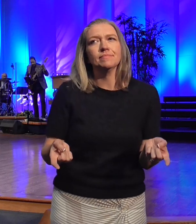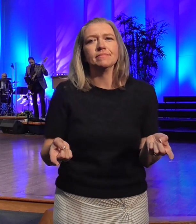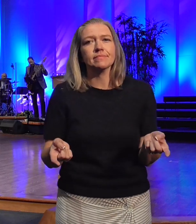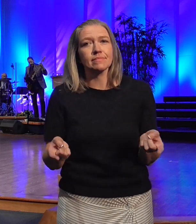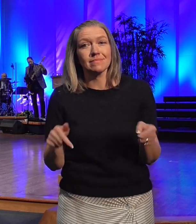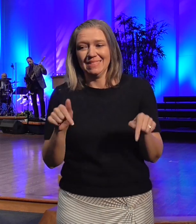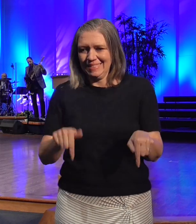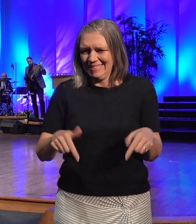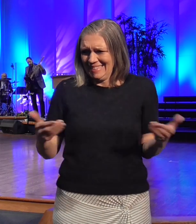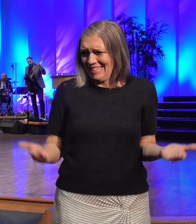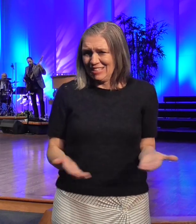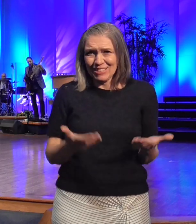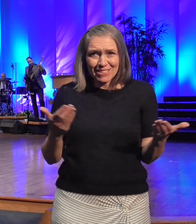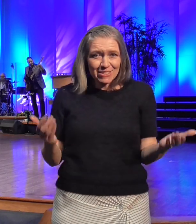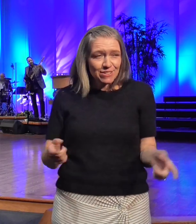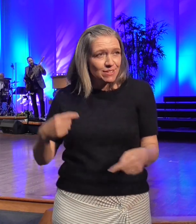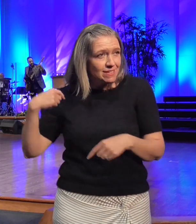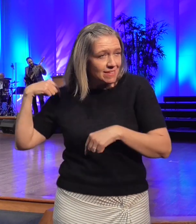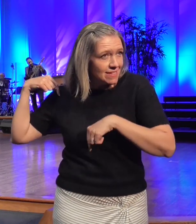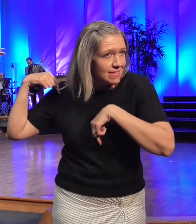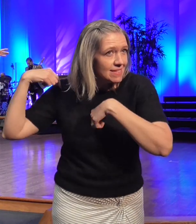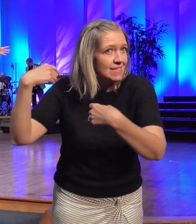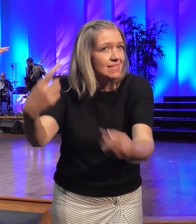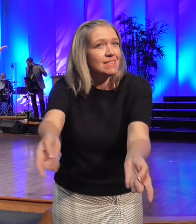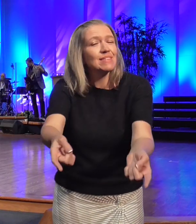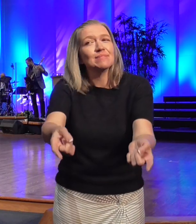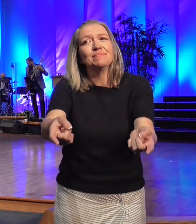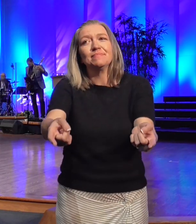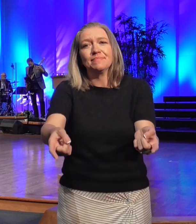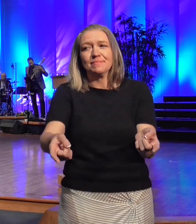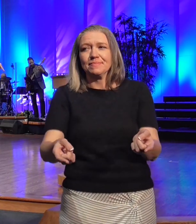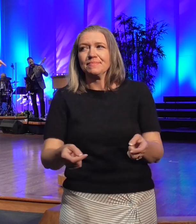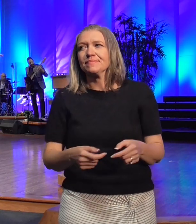along. It's been right here all